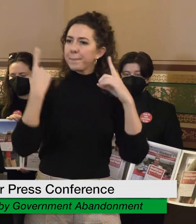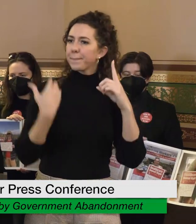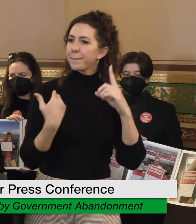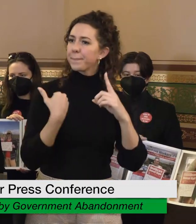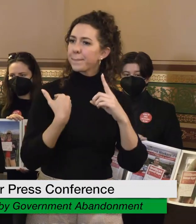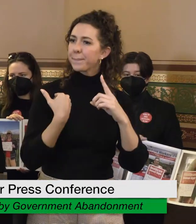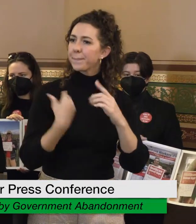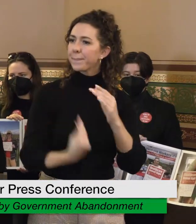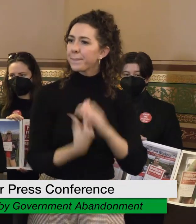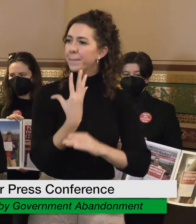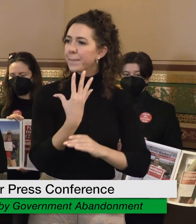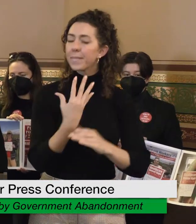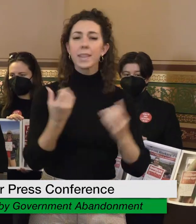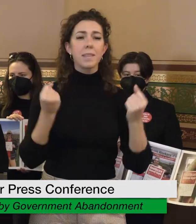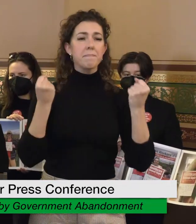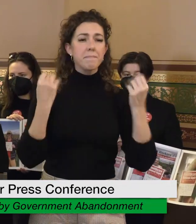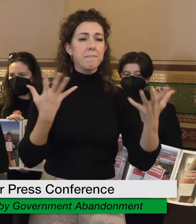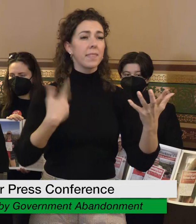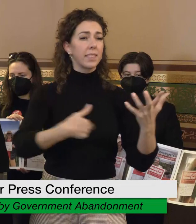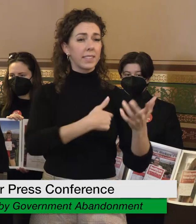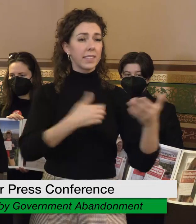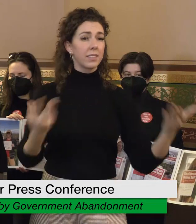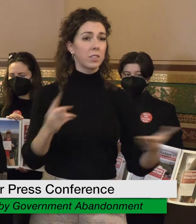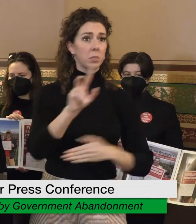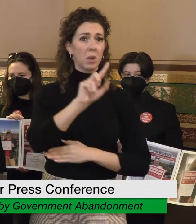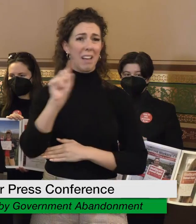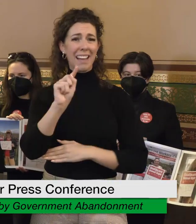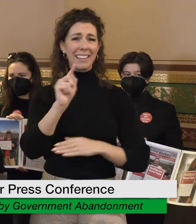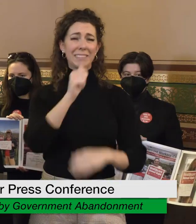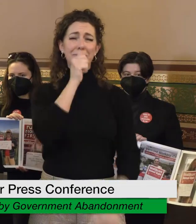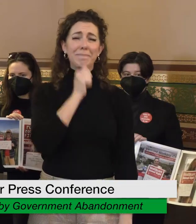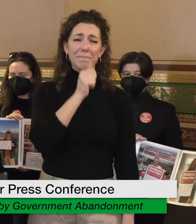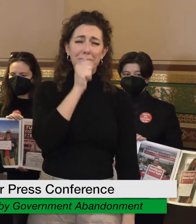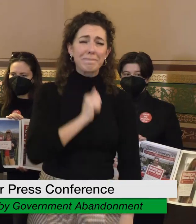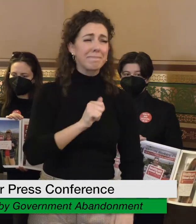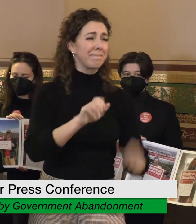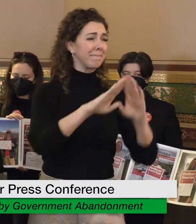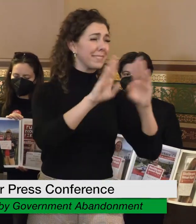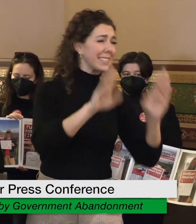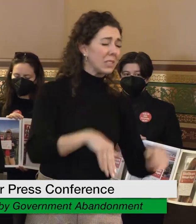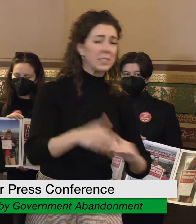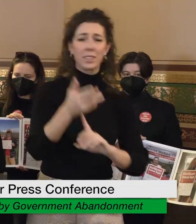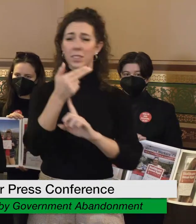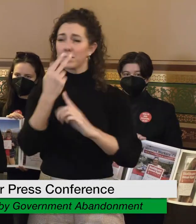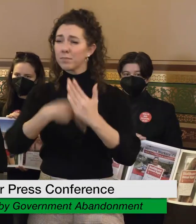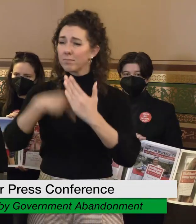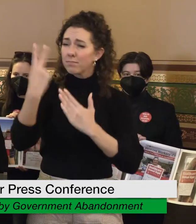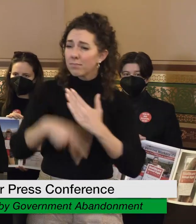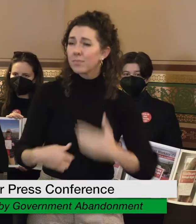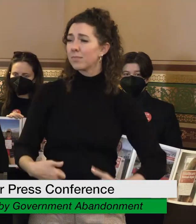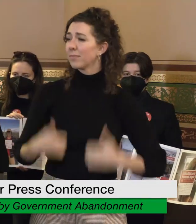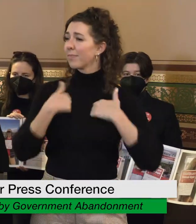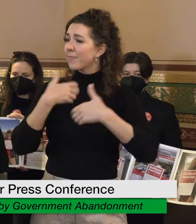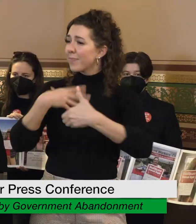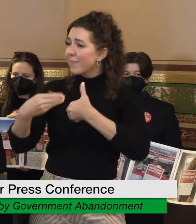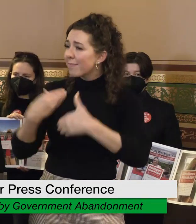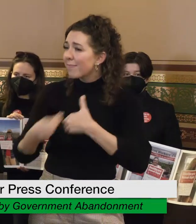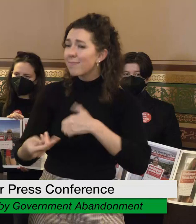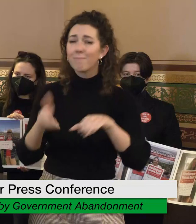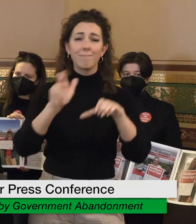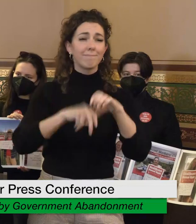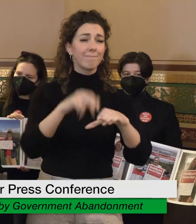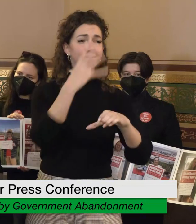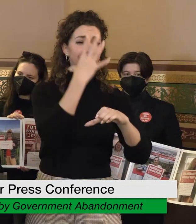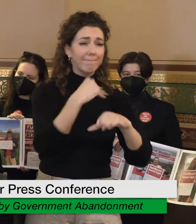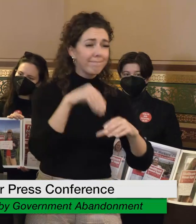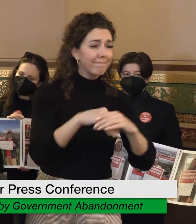of us here in Vermont are in and out of housing, navigating the motel program or living outdoors or in cars. We've faced